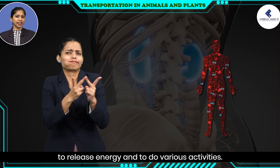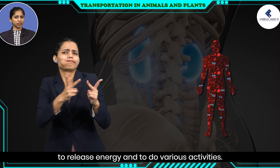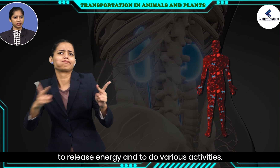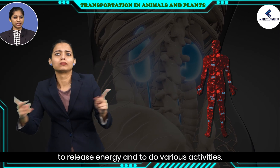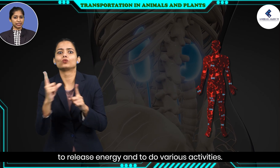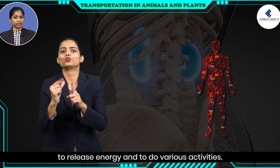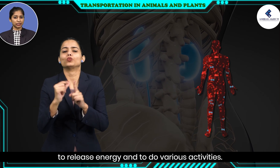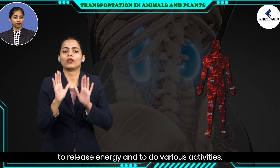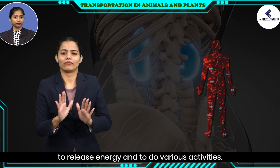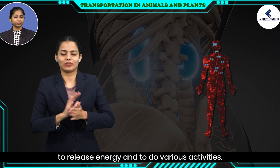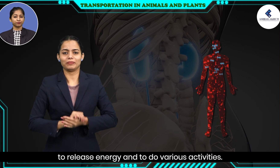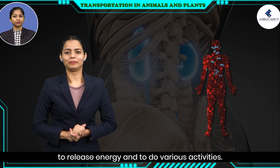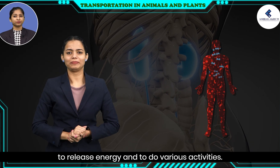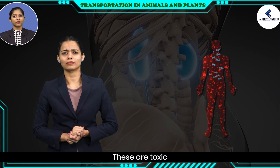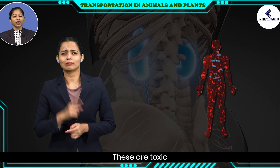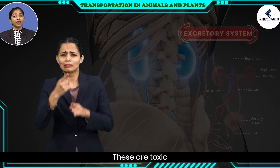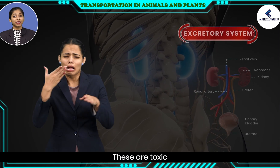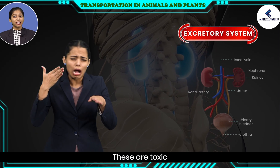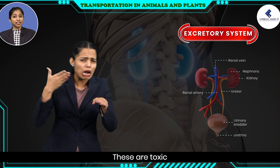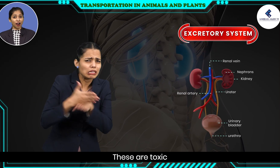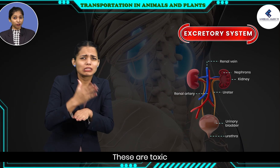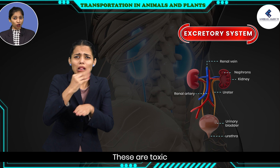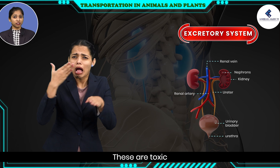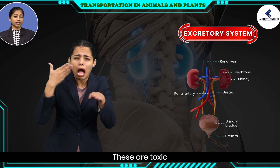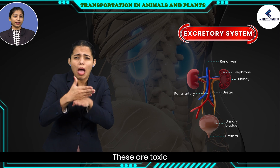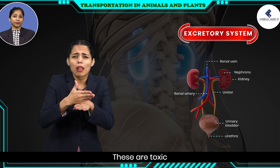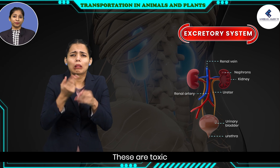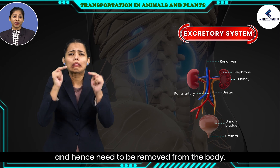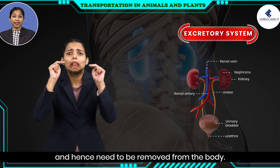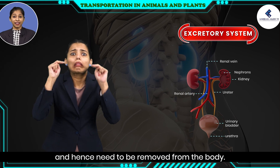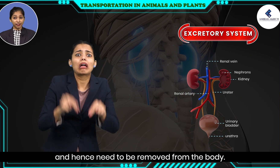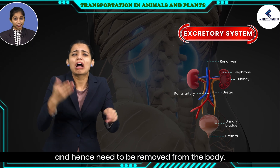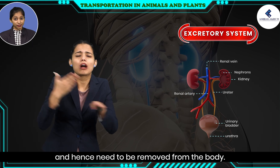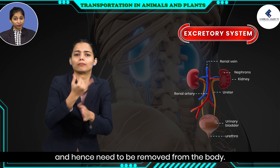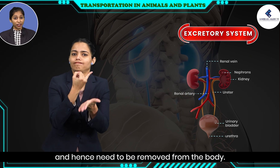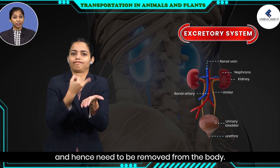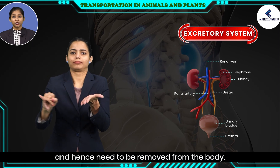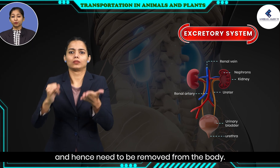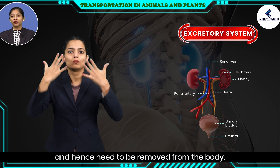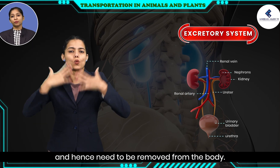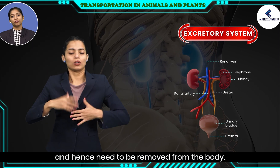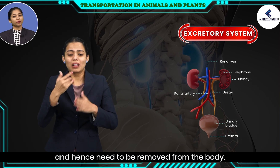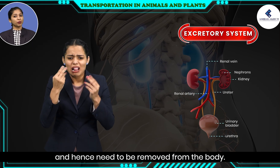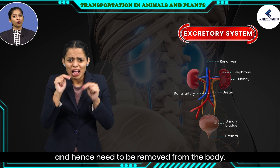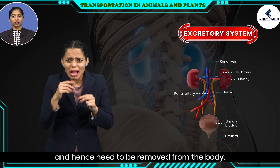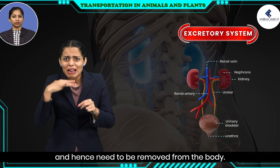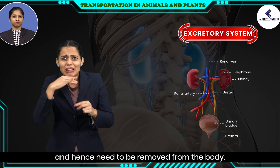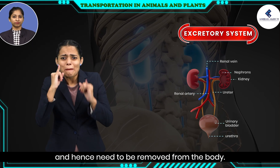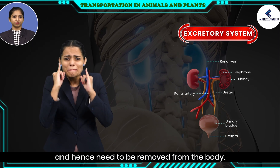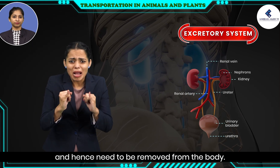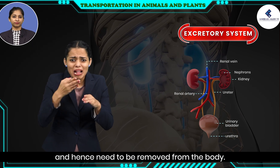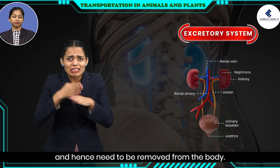various activities. These are toxic and hence need to be removed from the